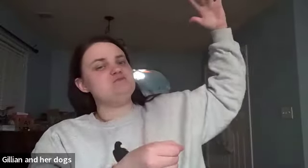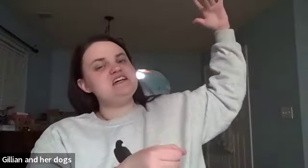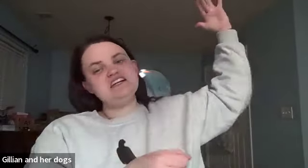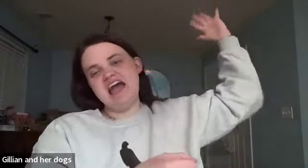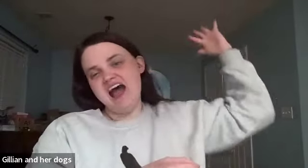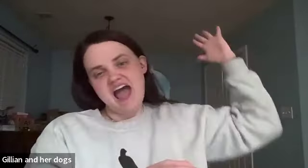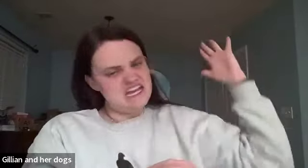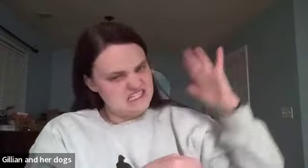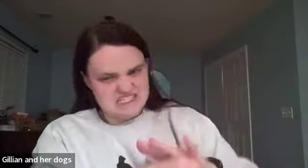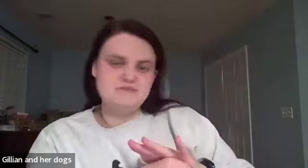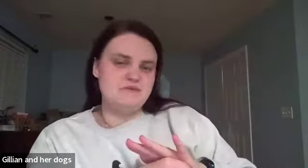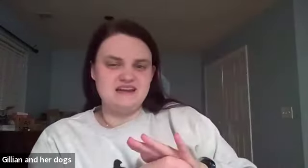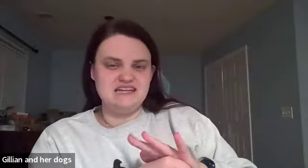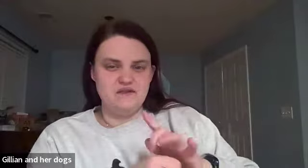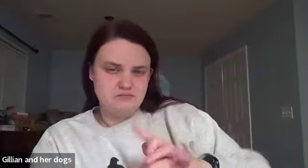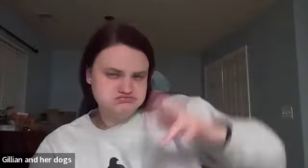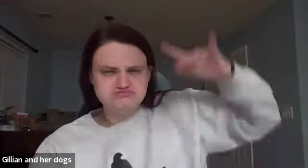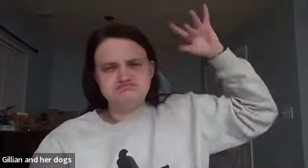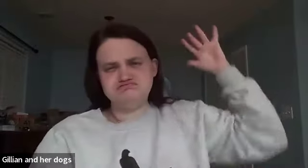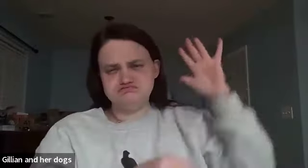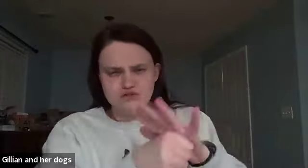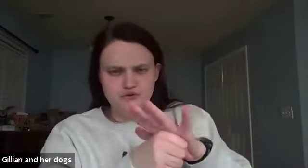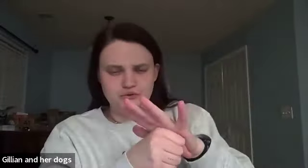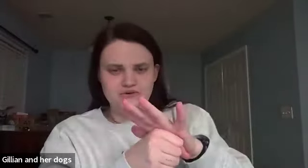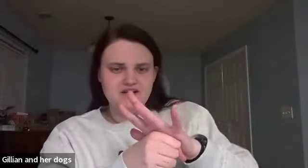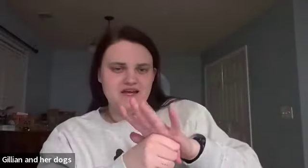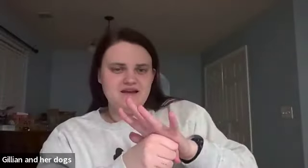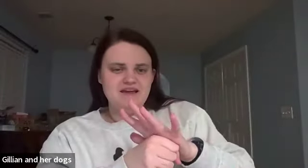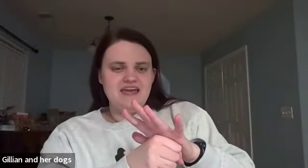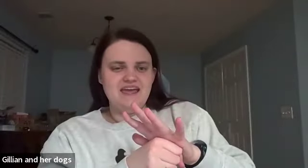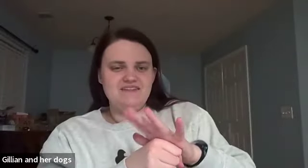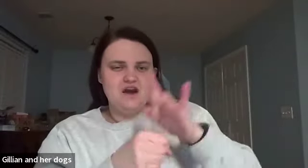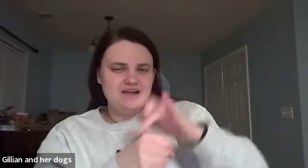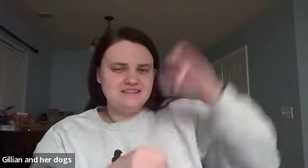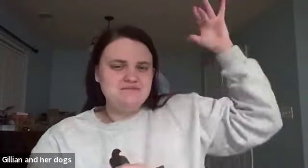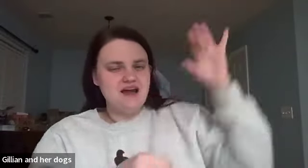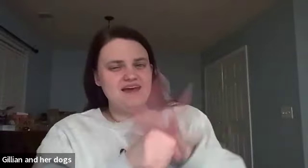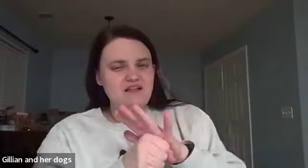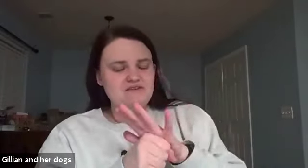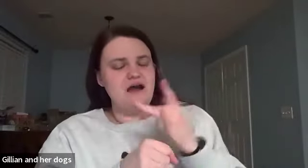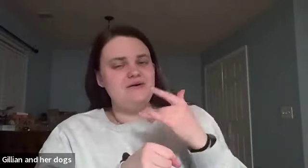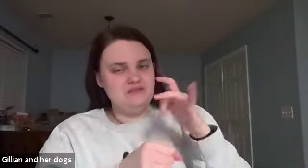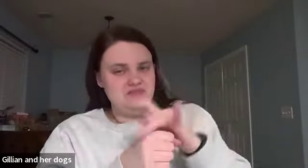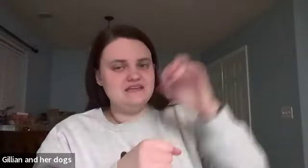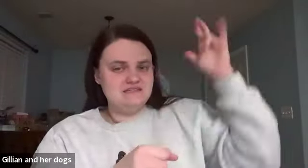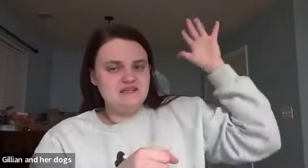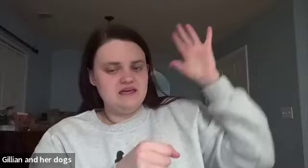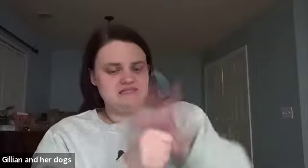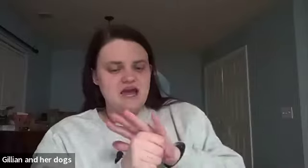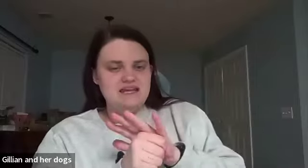fingers really high and slam it back down. Like, ooh. And the concept I love with this is that